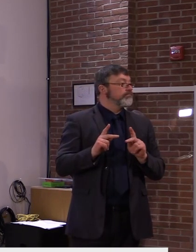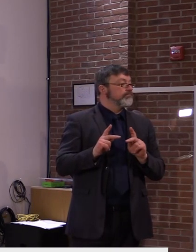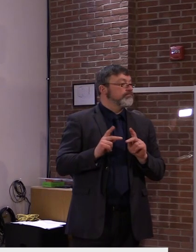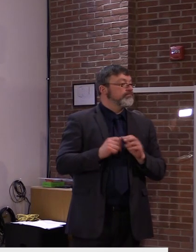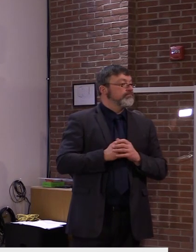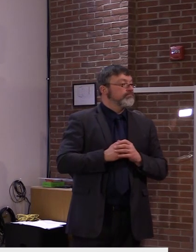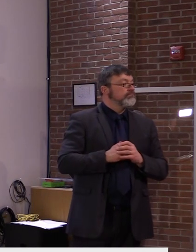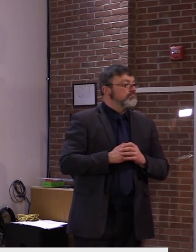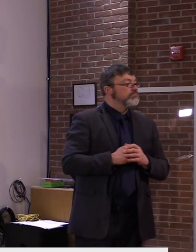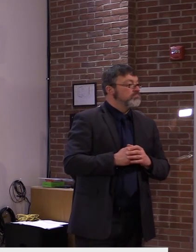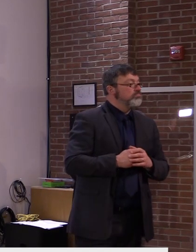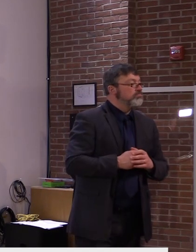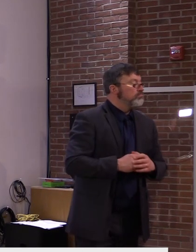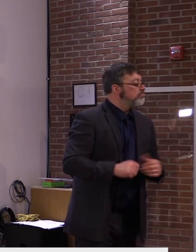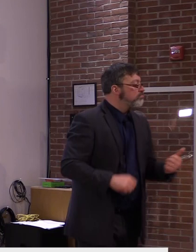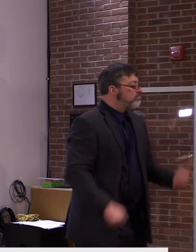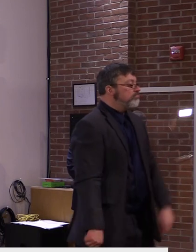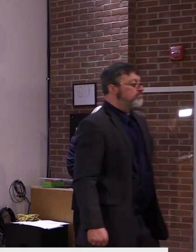Aaron, DT Digger.